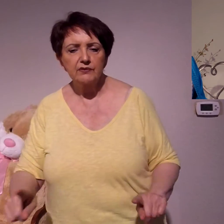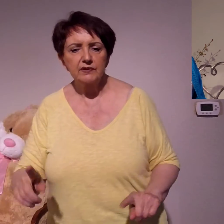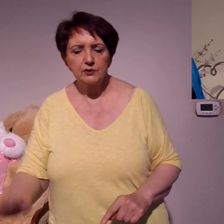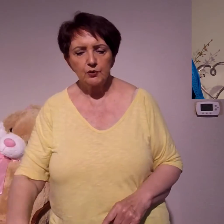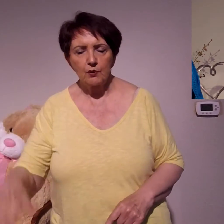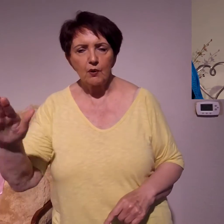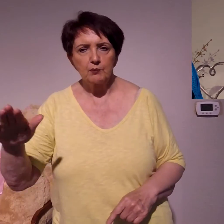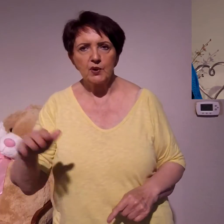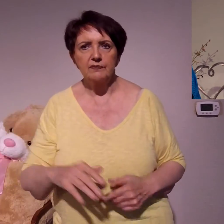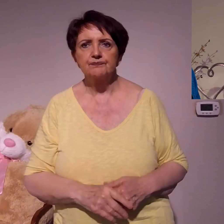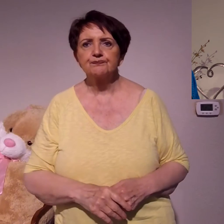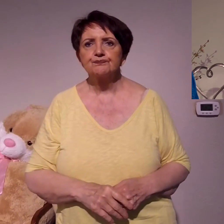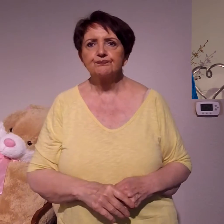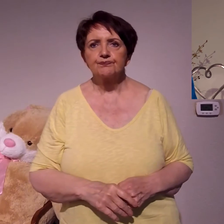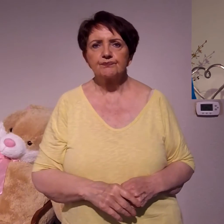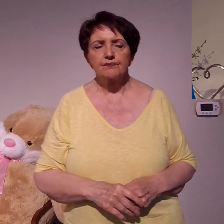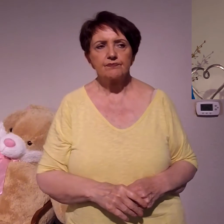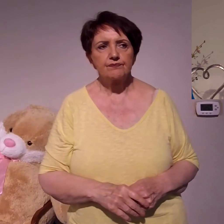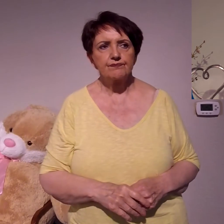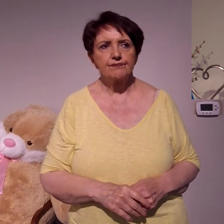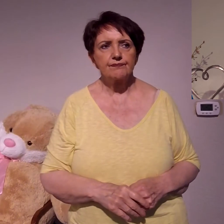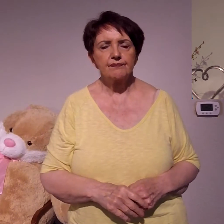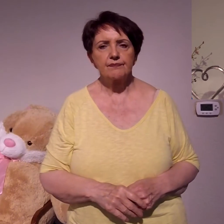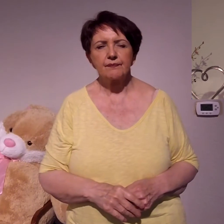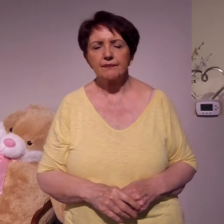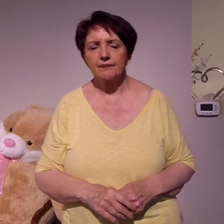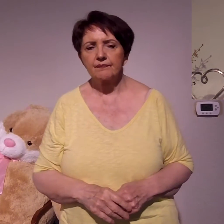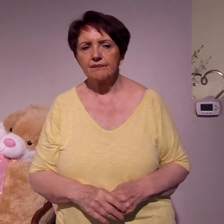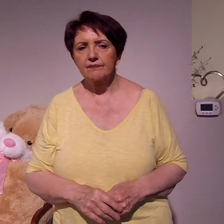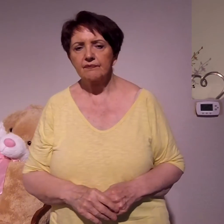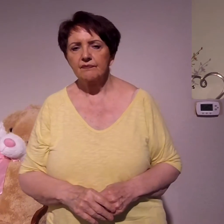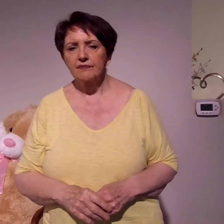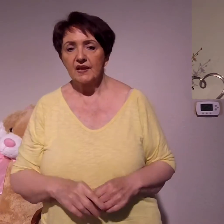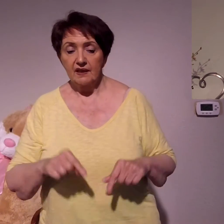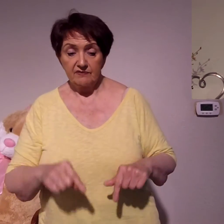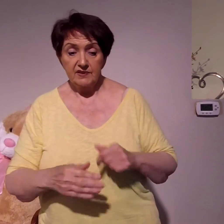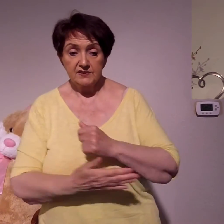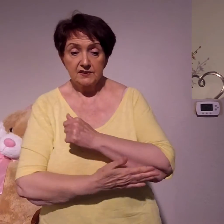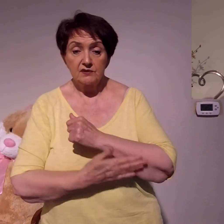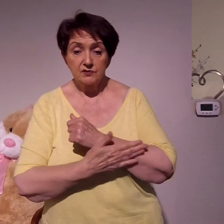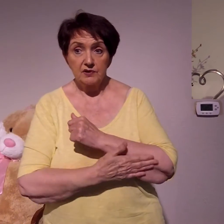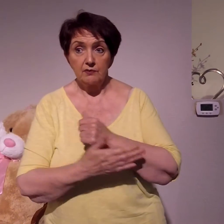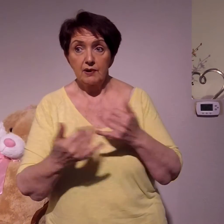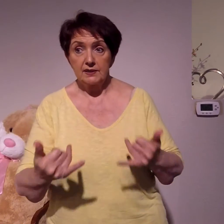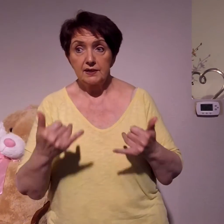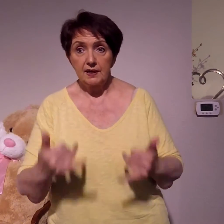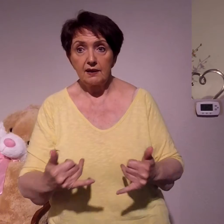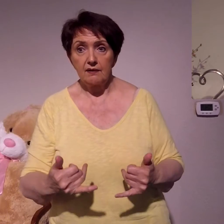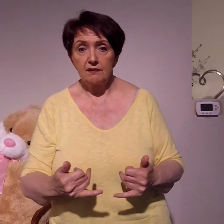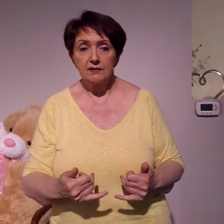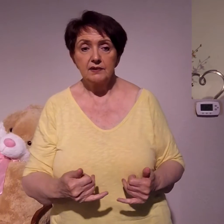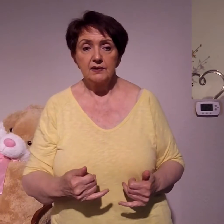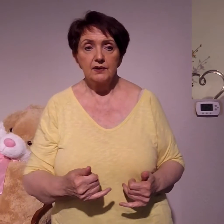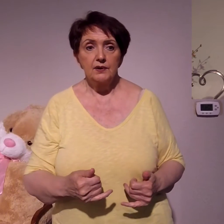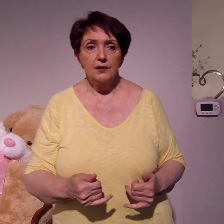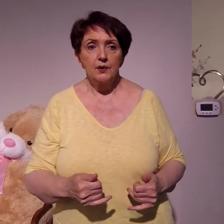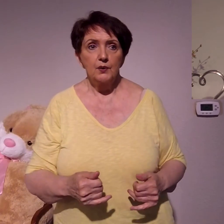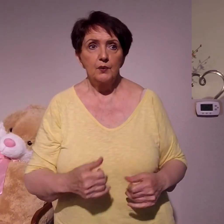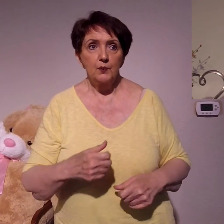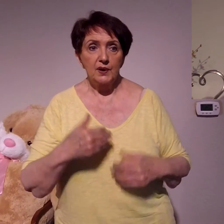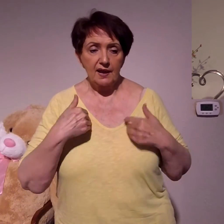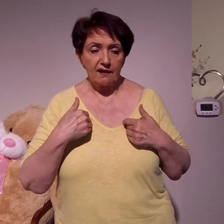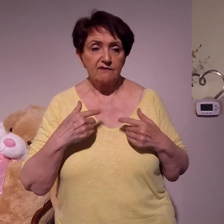and Neil Bohm. I think it's David Bohm. David? Oh, David thank Bohm. you. David Bohm on dialogue. And